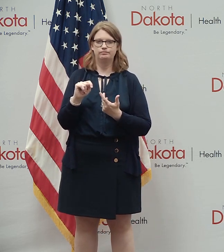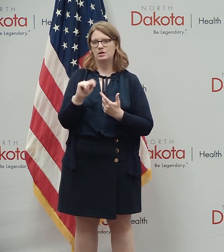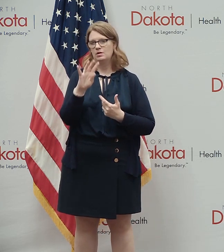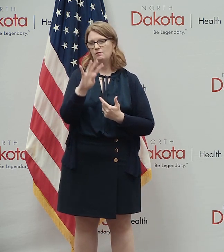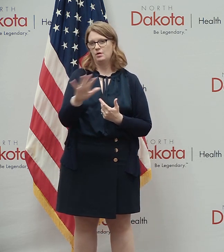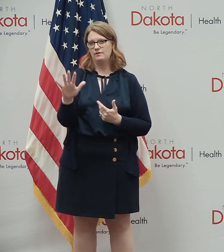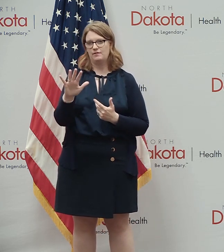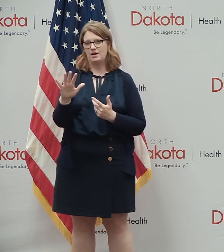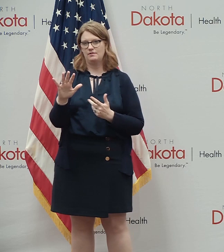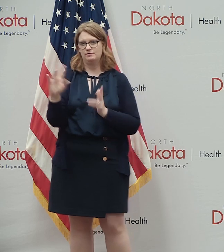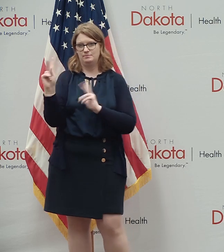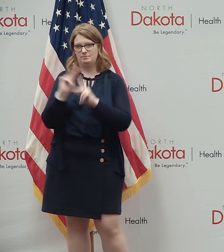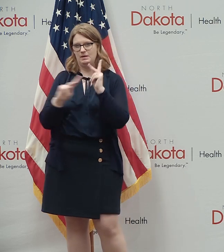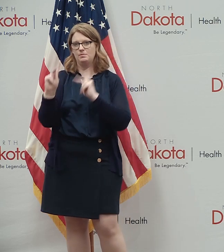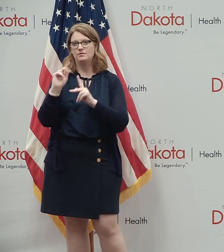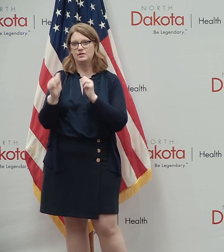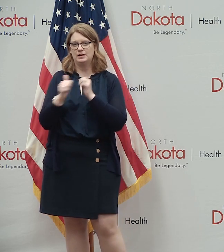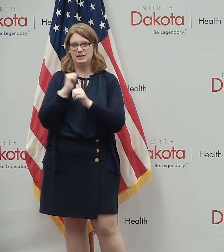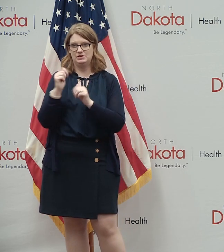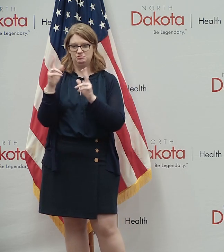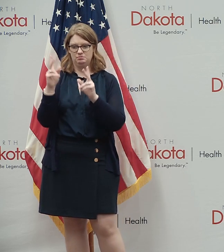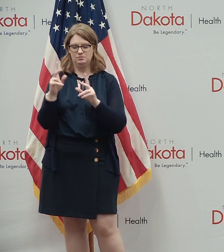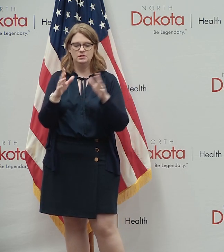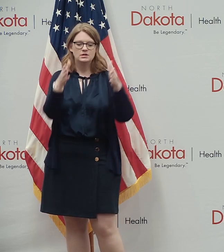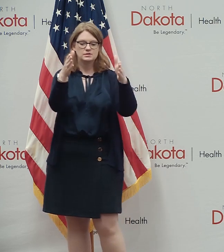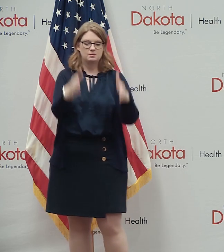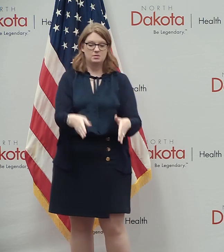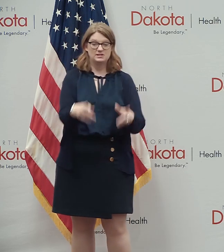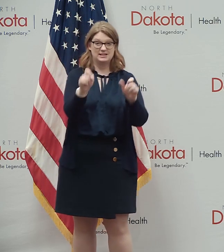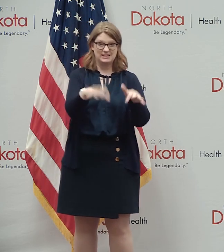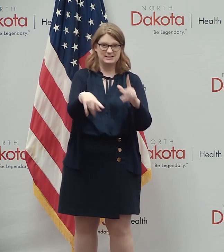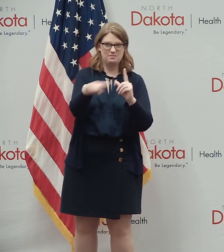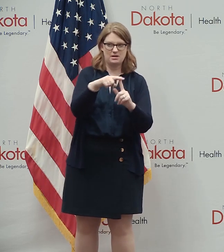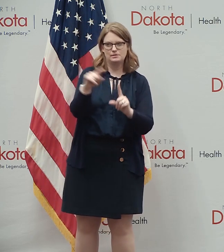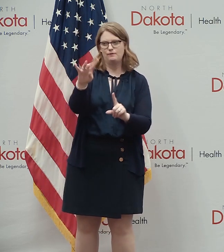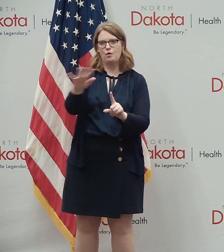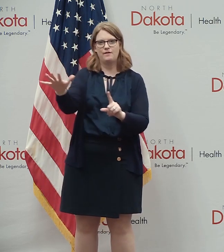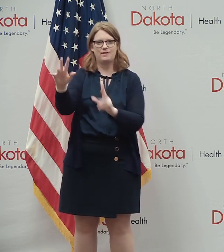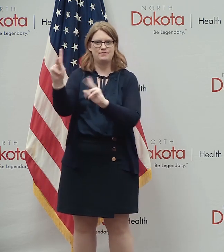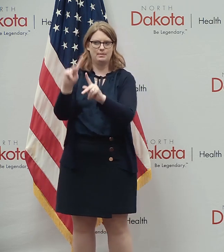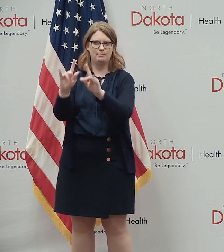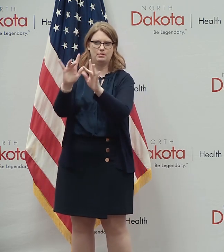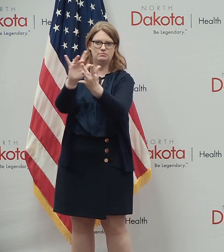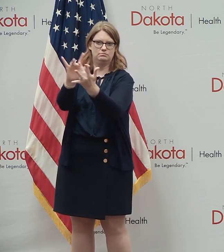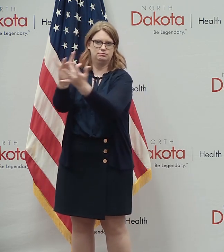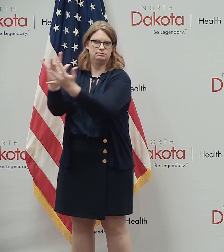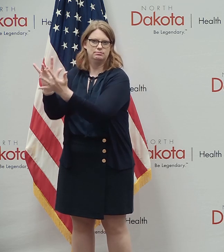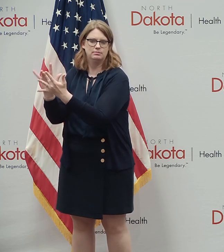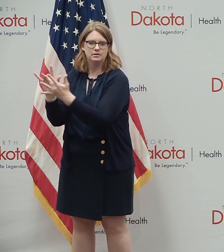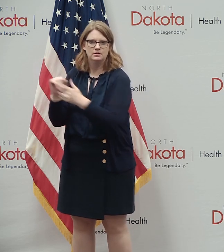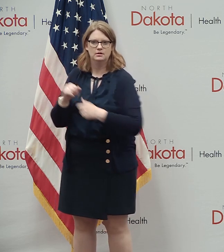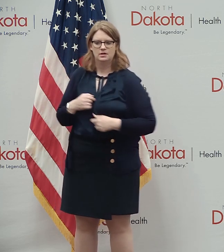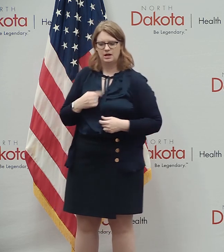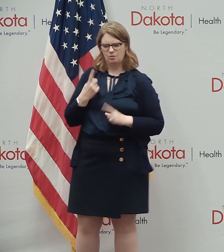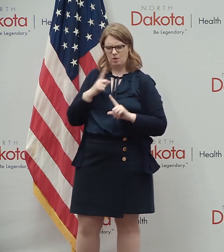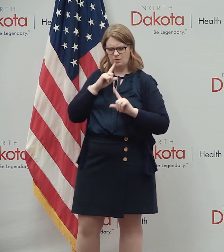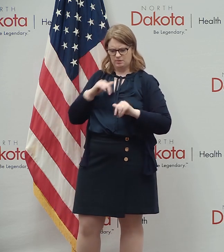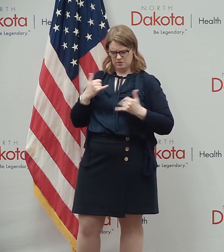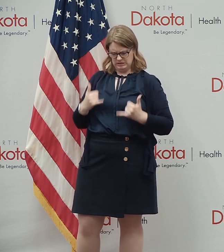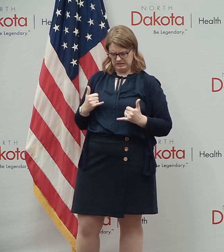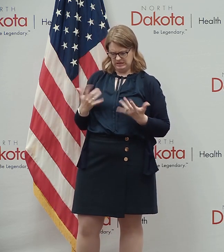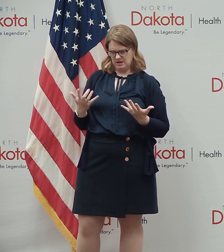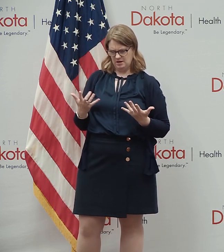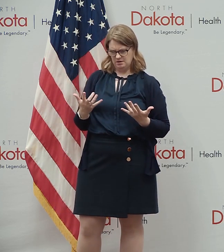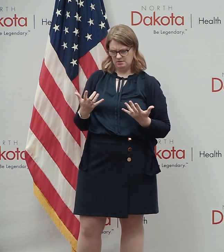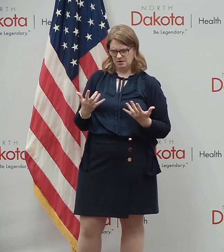5 individuals for every individual who's tested positive. The contact tracers have reached out to them, and I think I saw in a report today that right